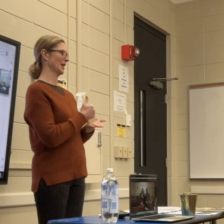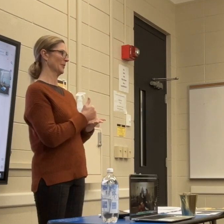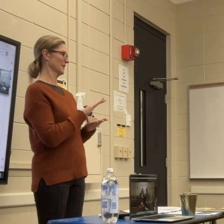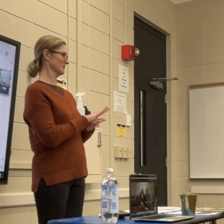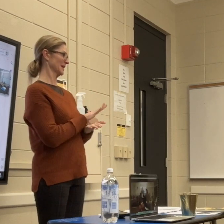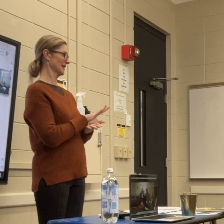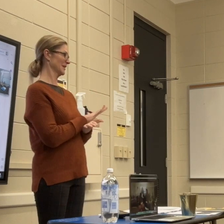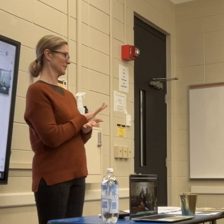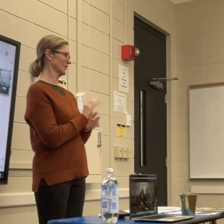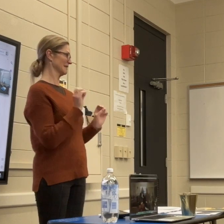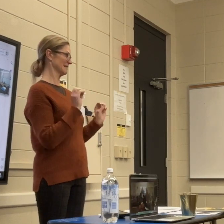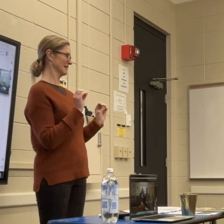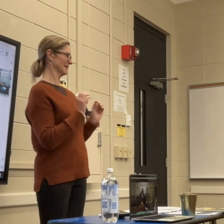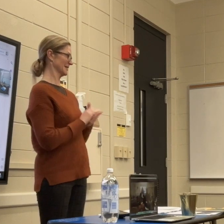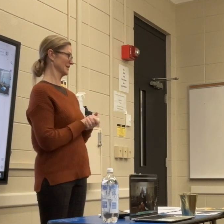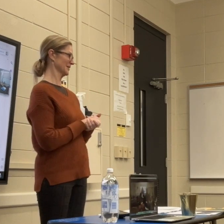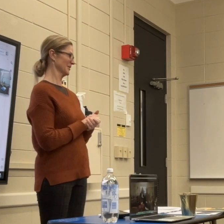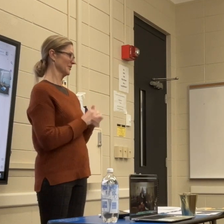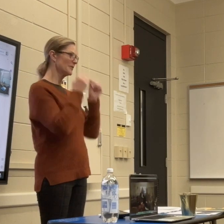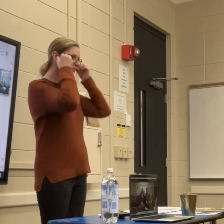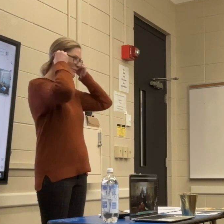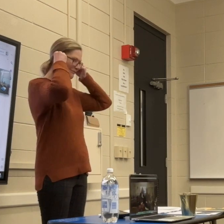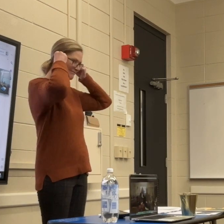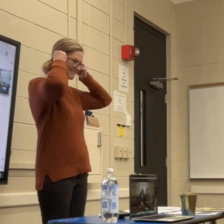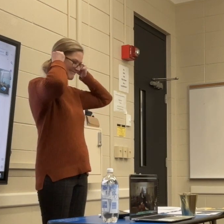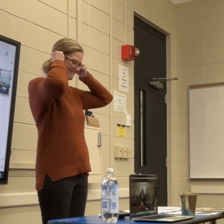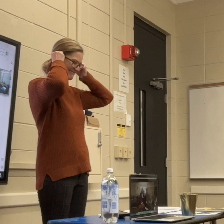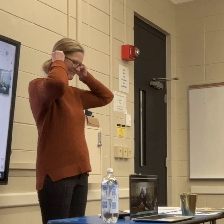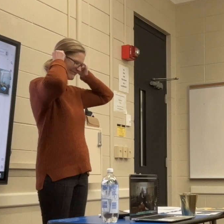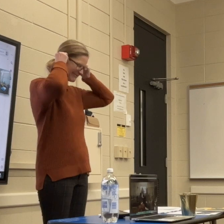Do you need any help to clean up, or are you all right?